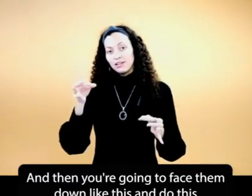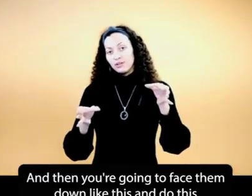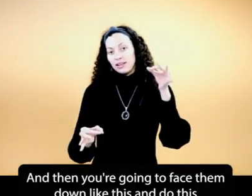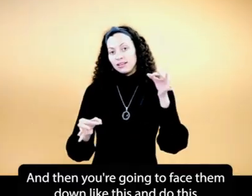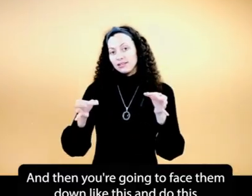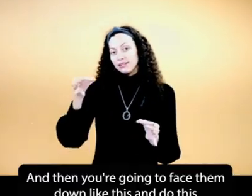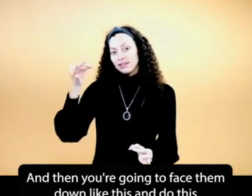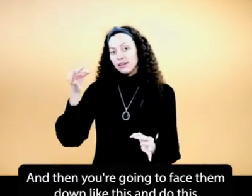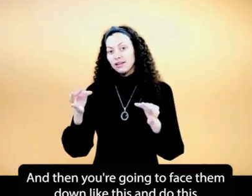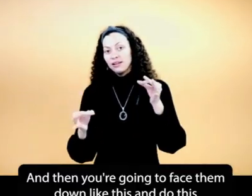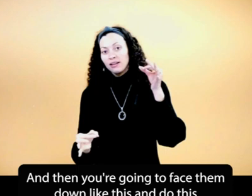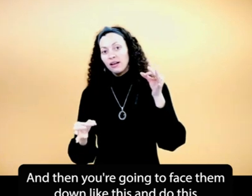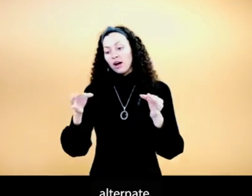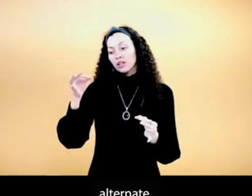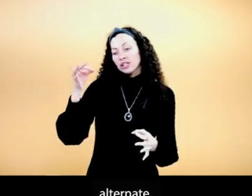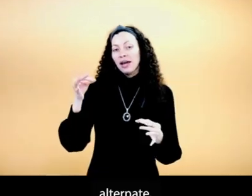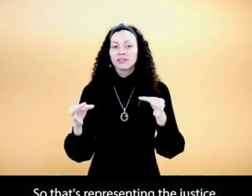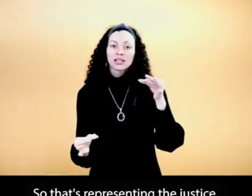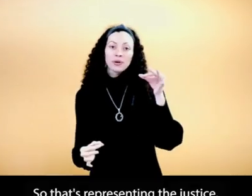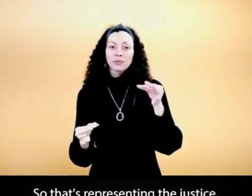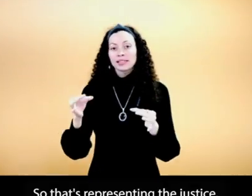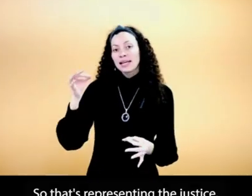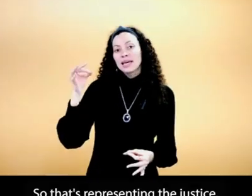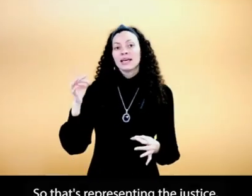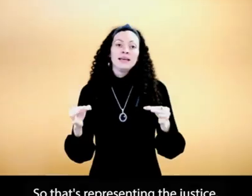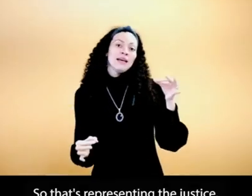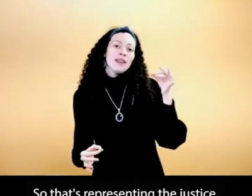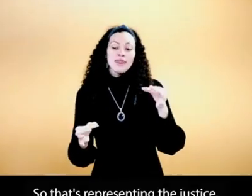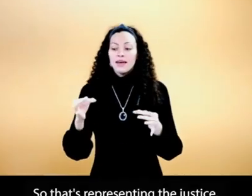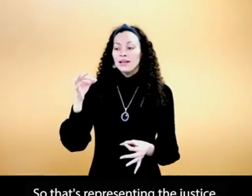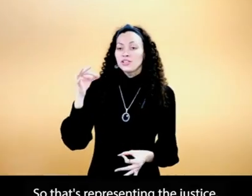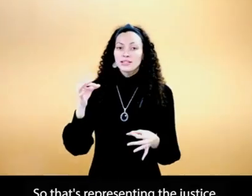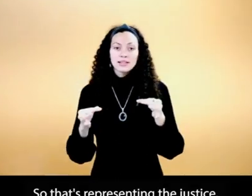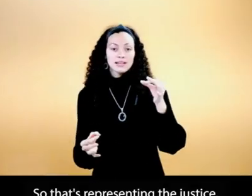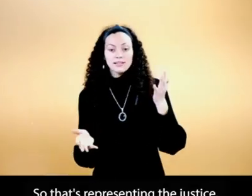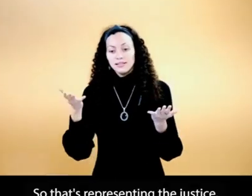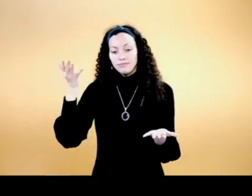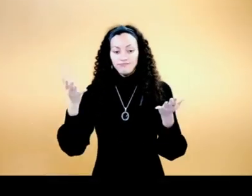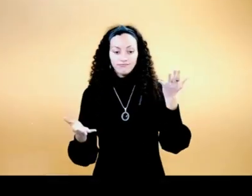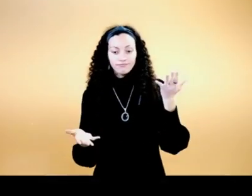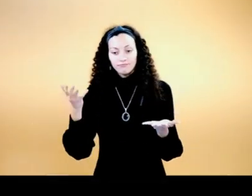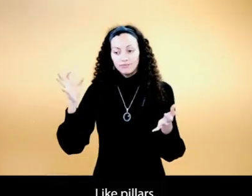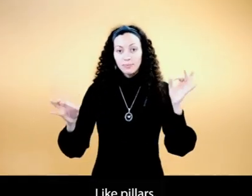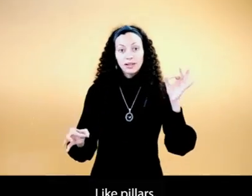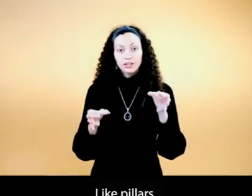do this. Alternate. So that's representing the justice, like